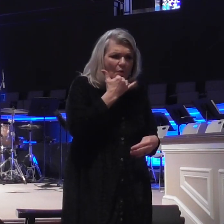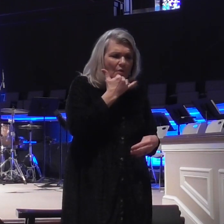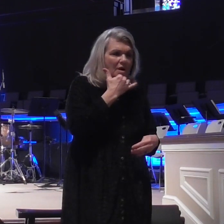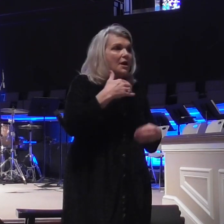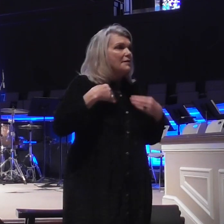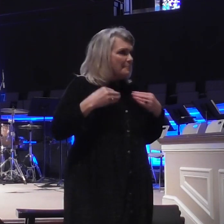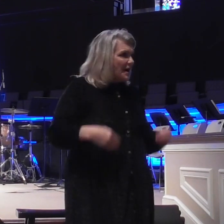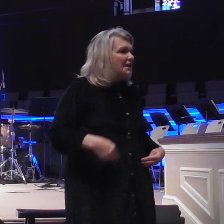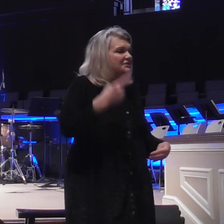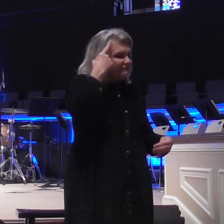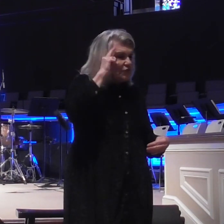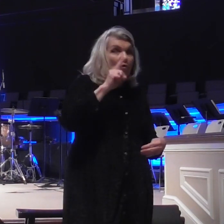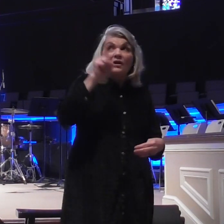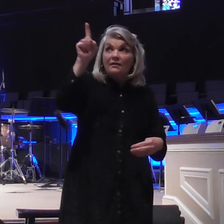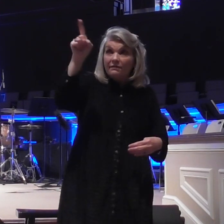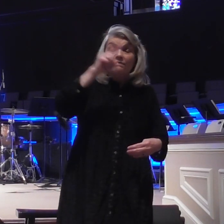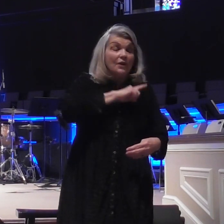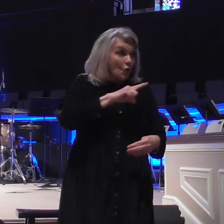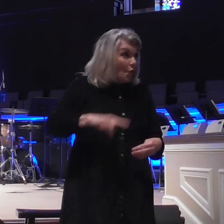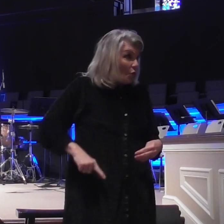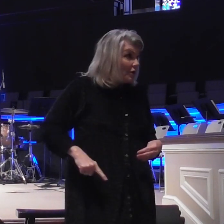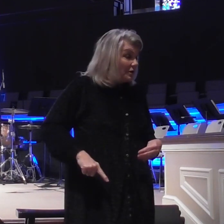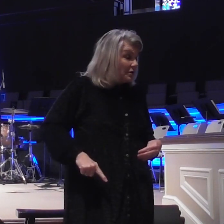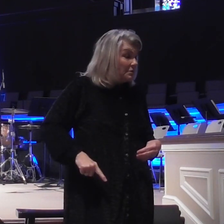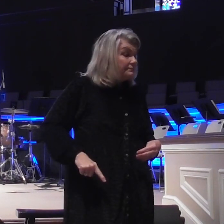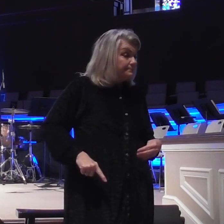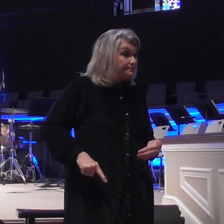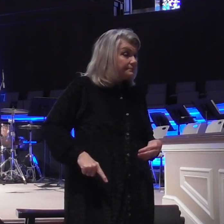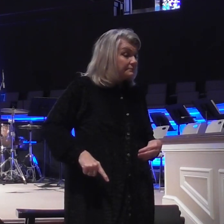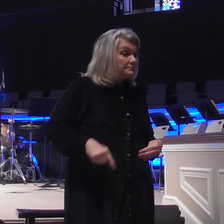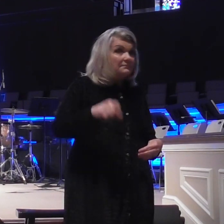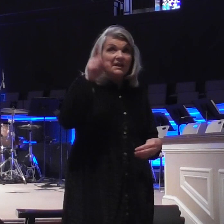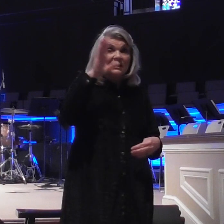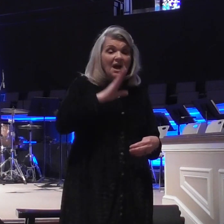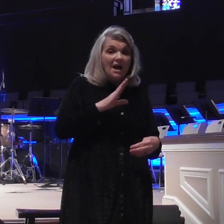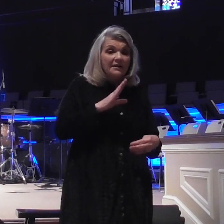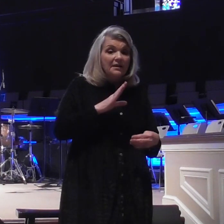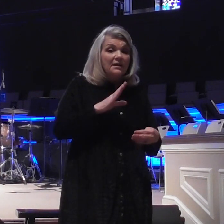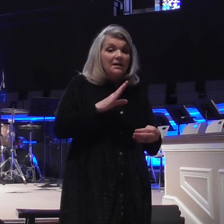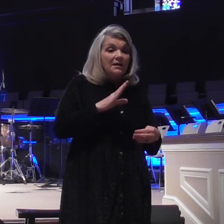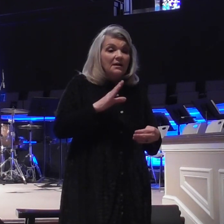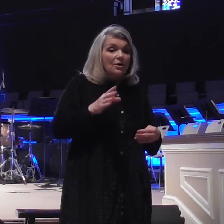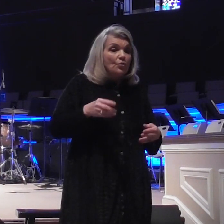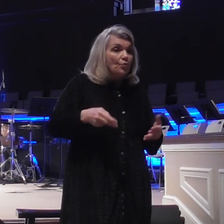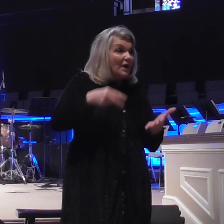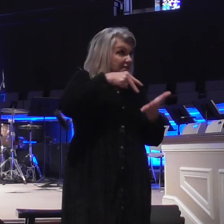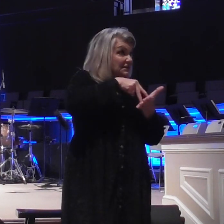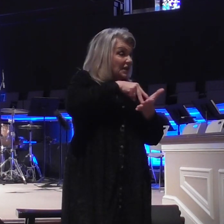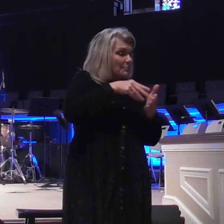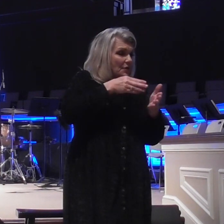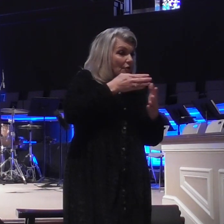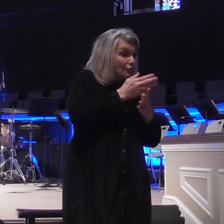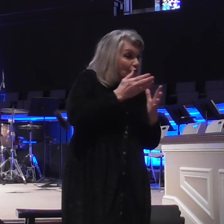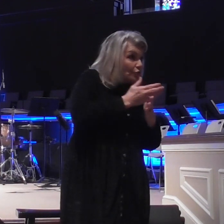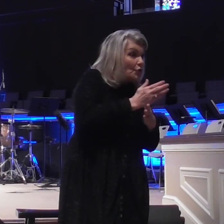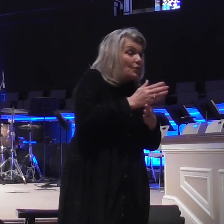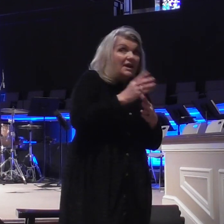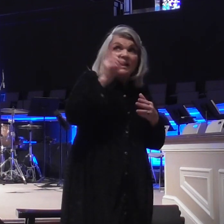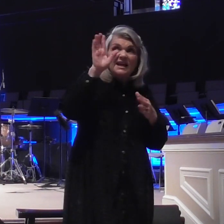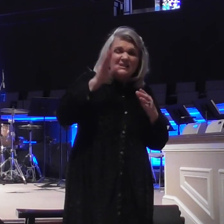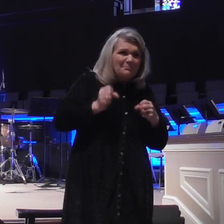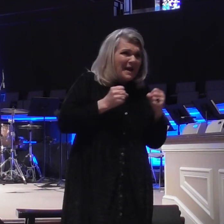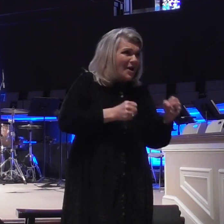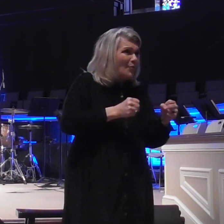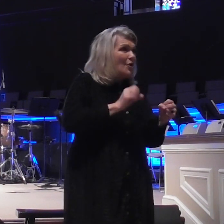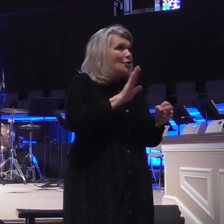body. Now, God has not only raised the Lord, but will also raise us up through his power. Do you not know that your bodies